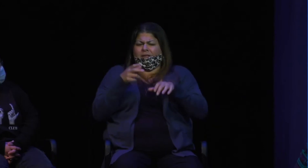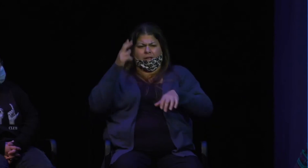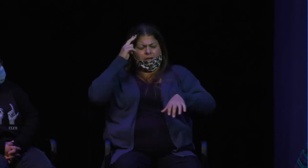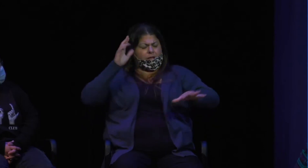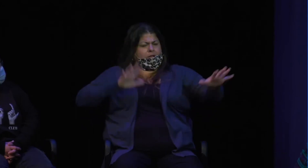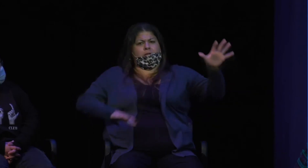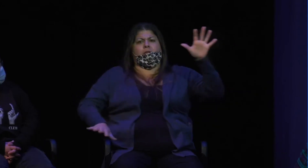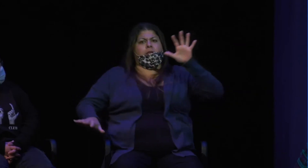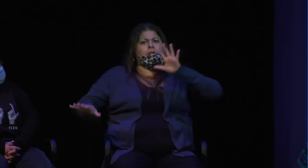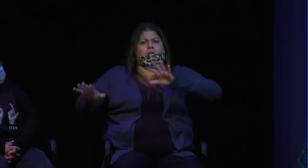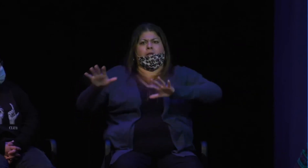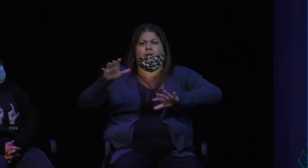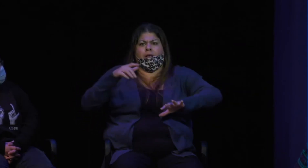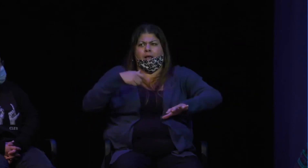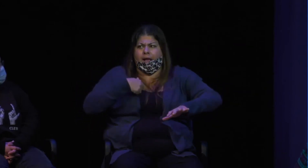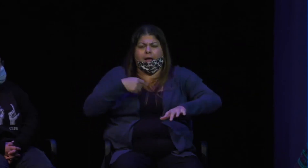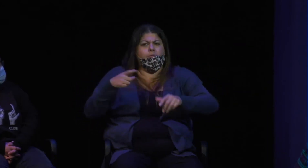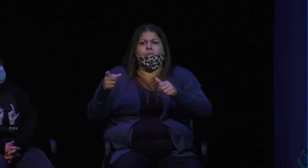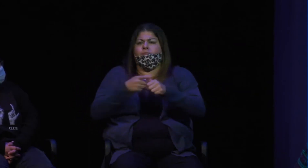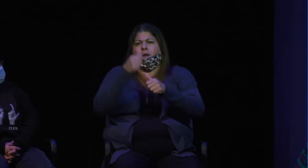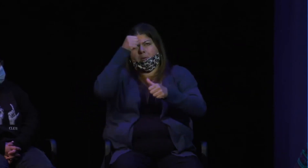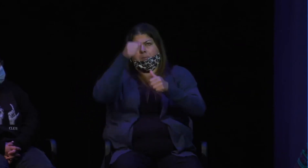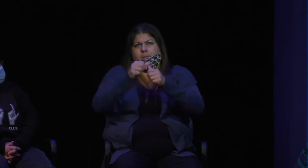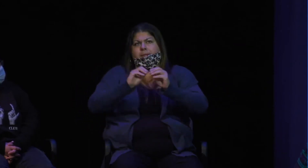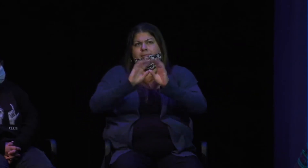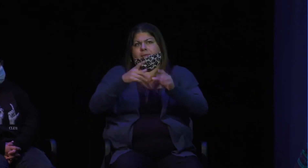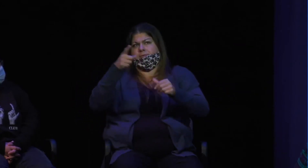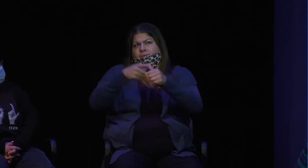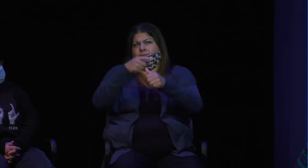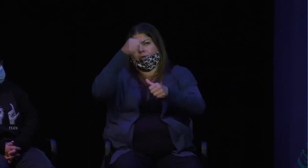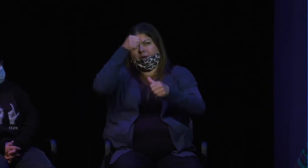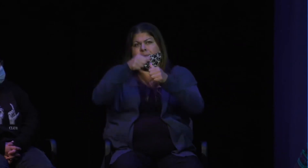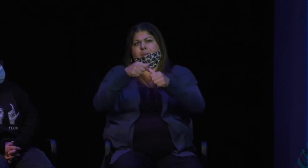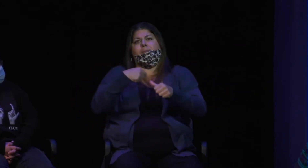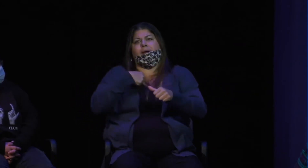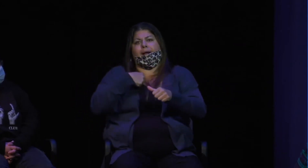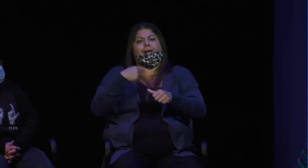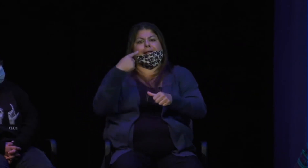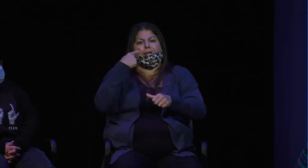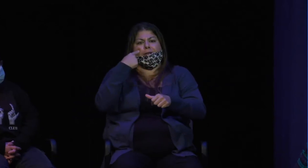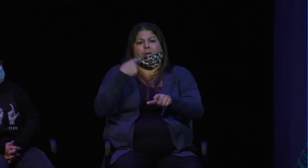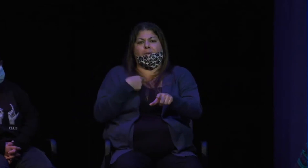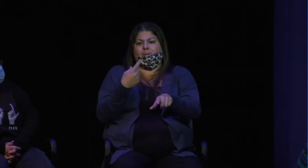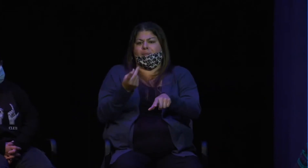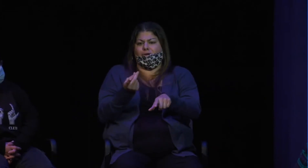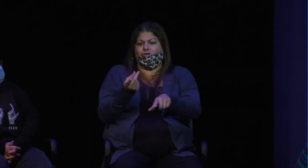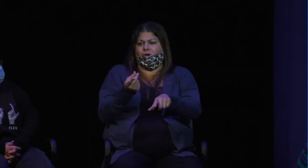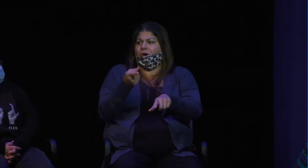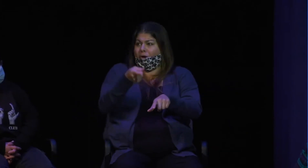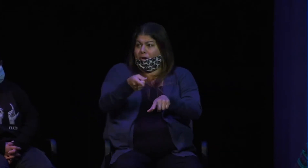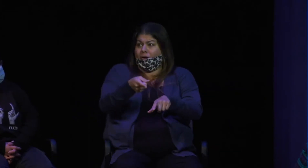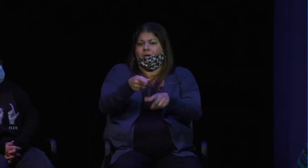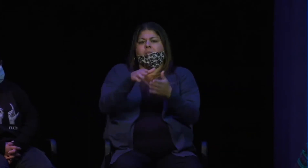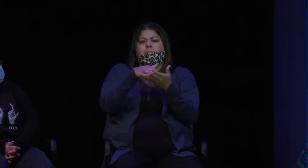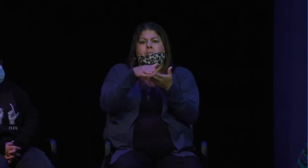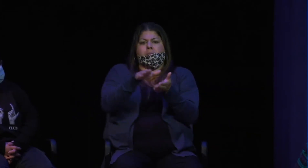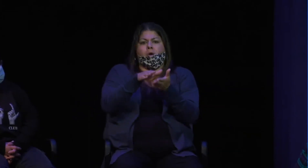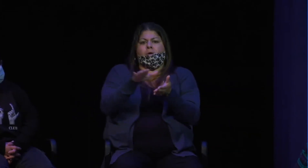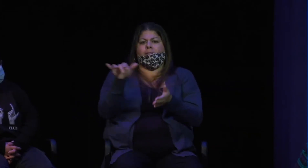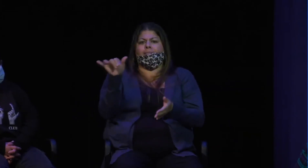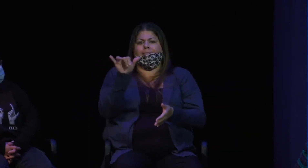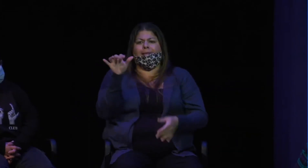myself. After getting a cochlear implant, I went through some of that, and I remember